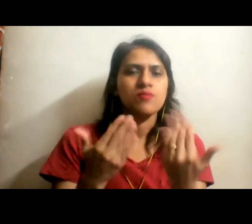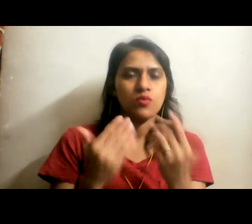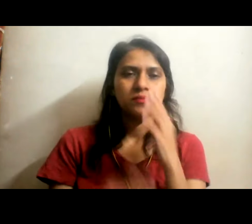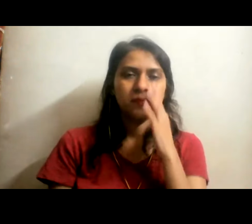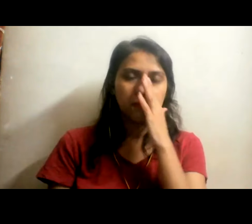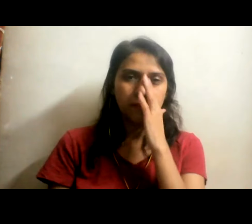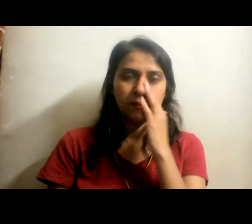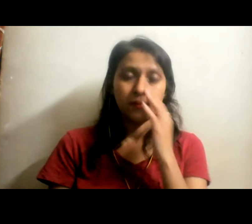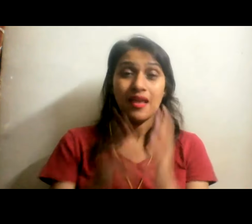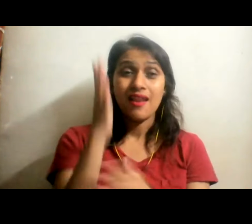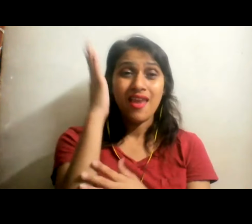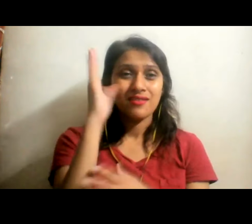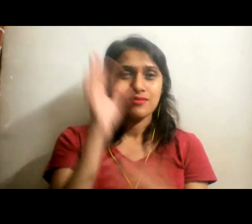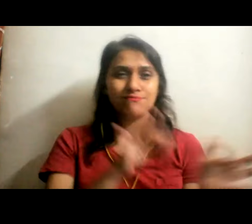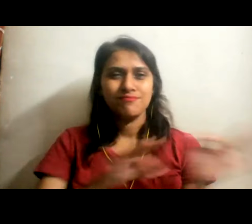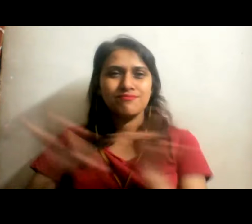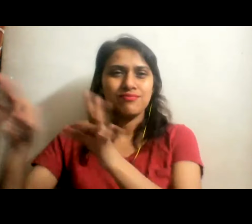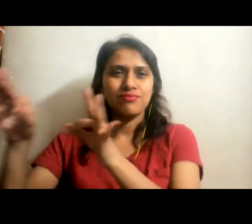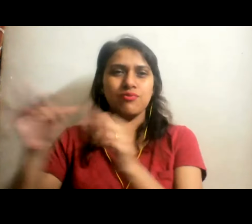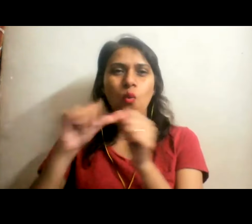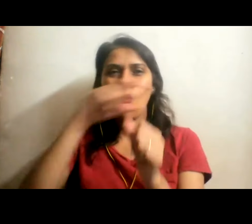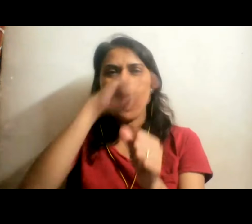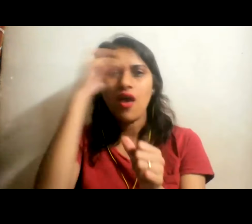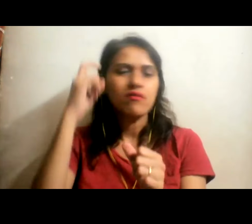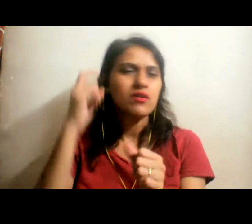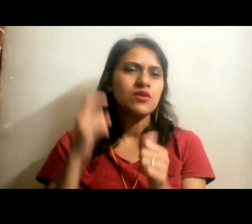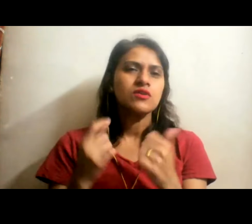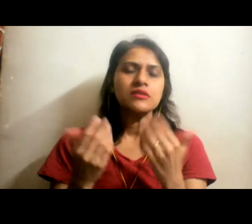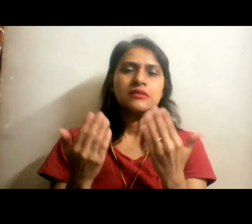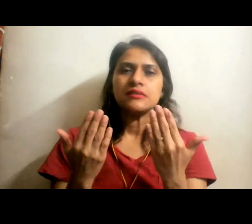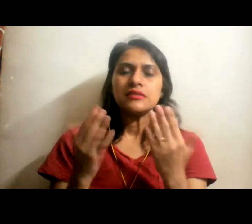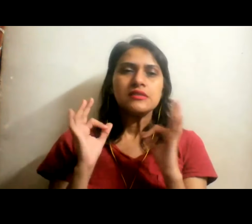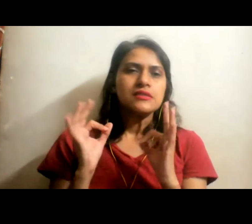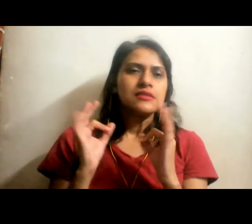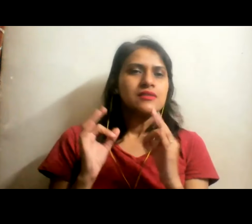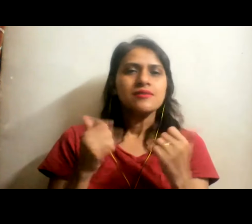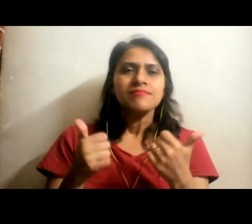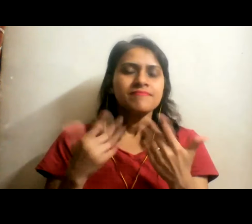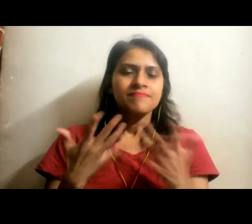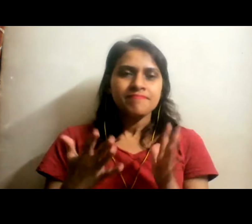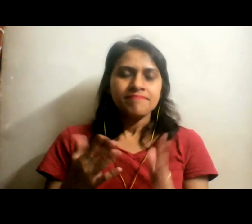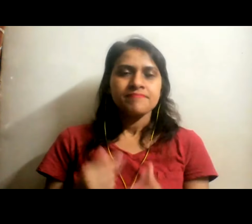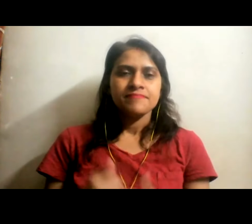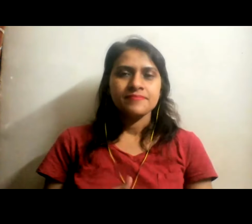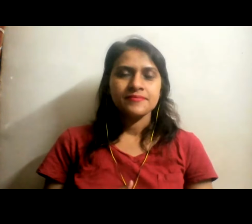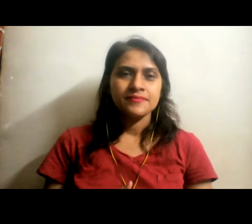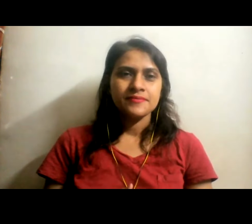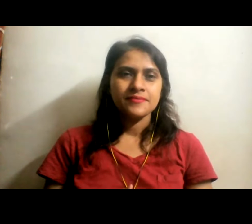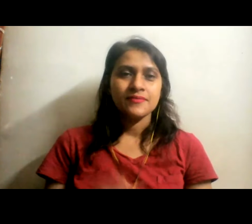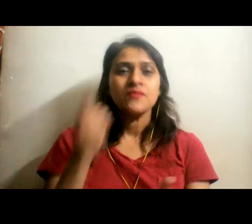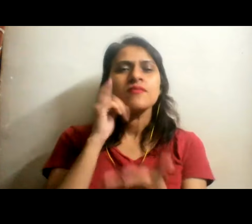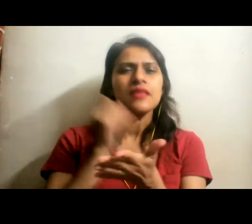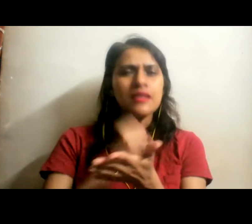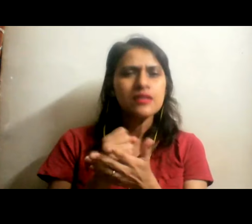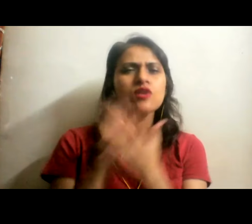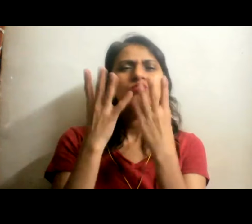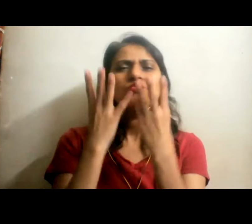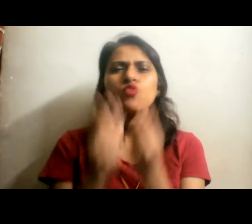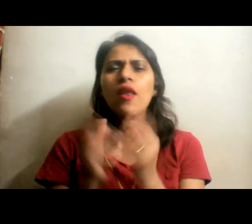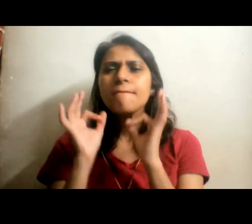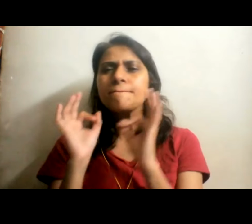lectures to April is not an optimal option for us. So we will have to find a solution which is